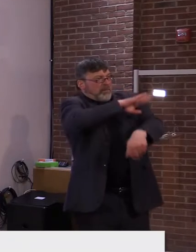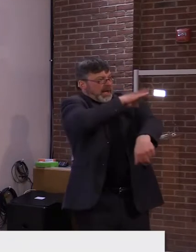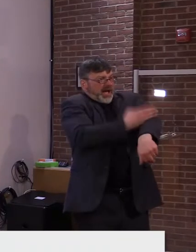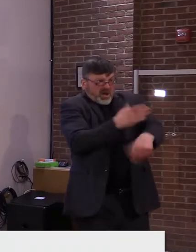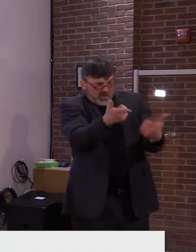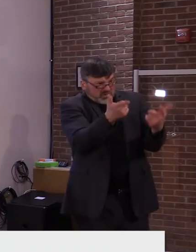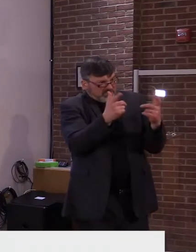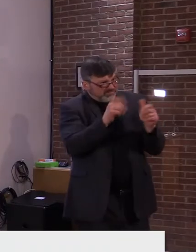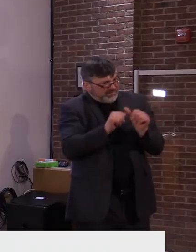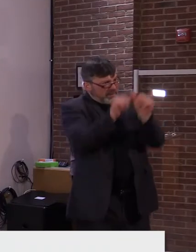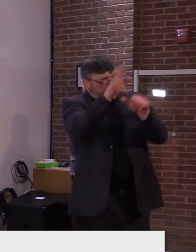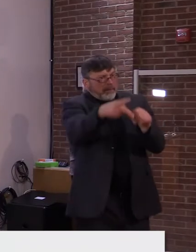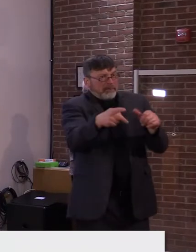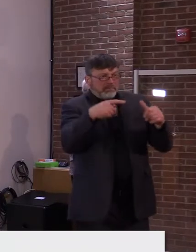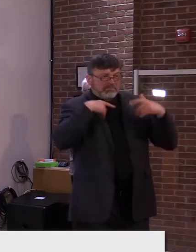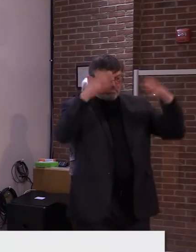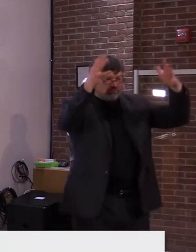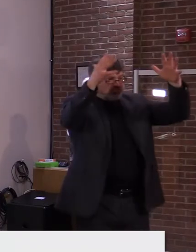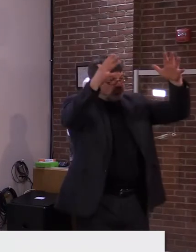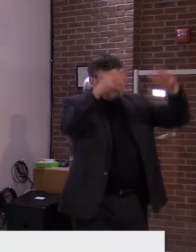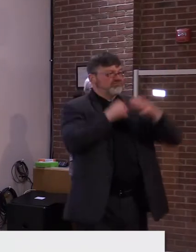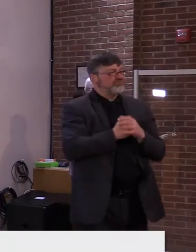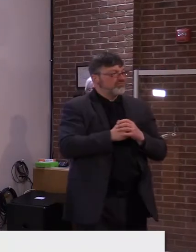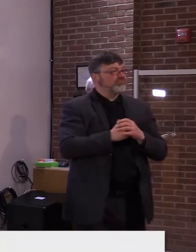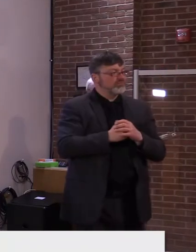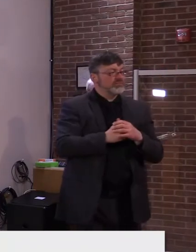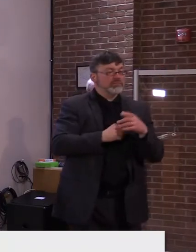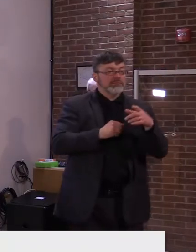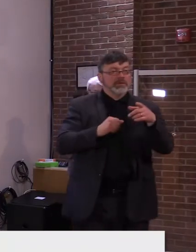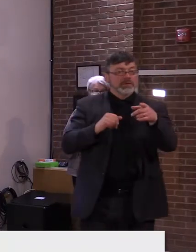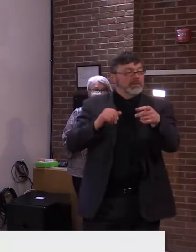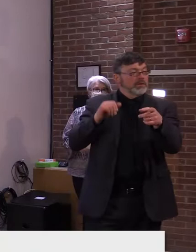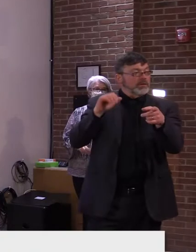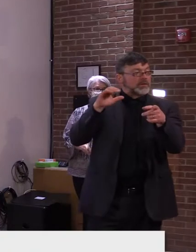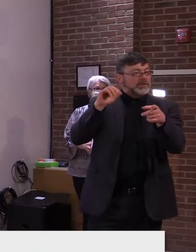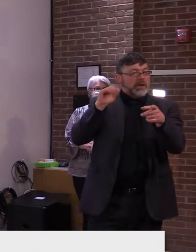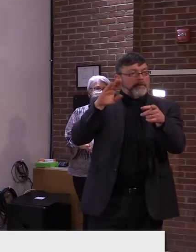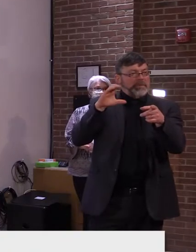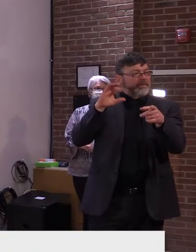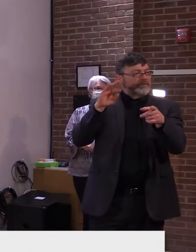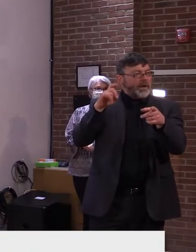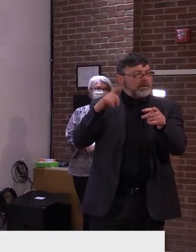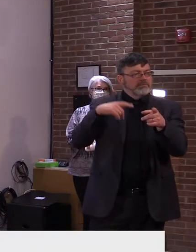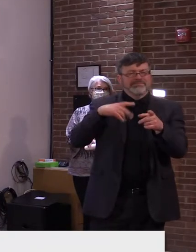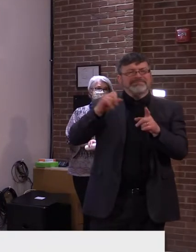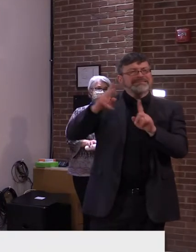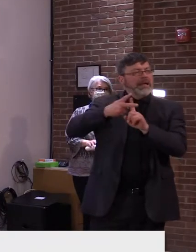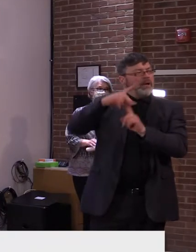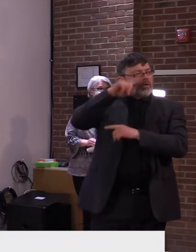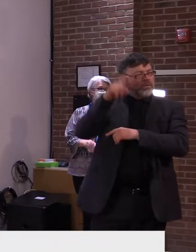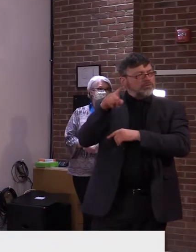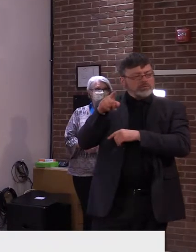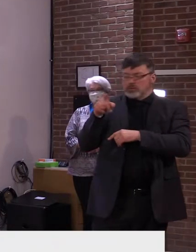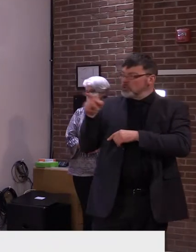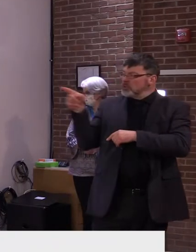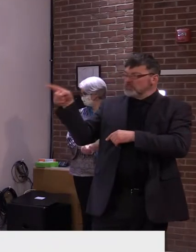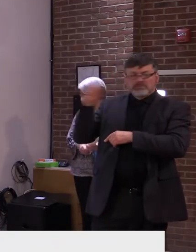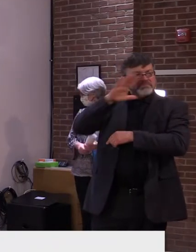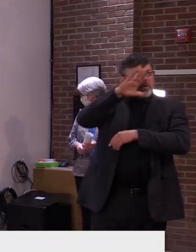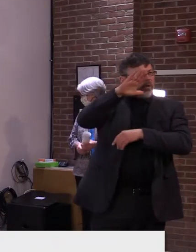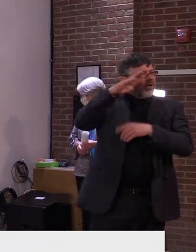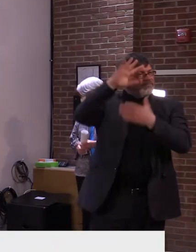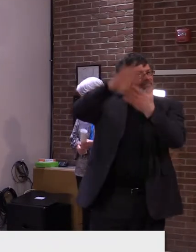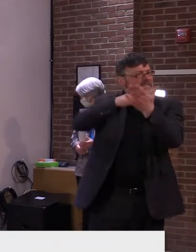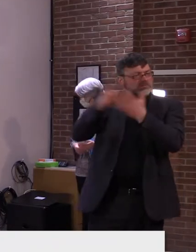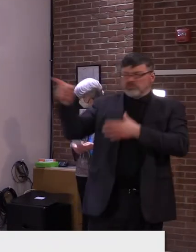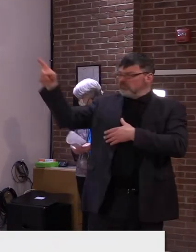go. Since you're there, Doctor, and looking at the time frame that we're looking at there, and